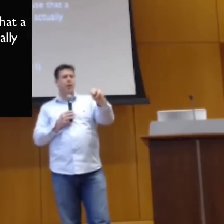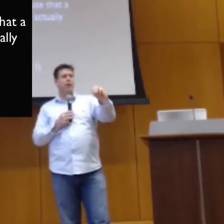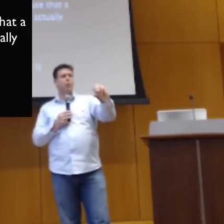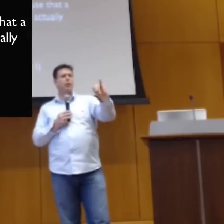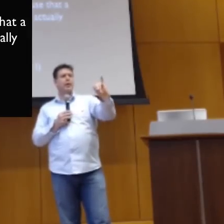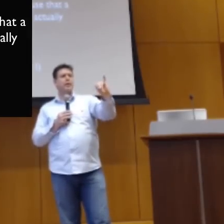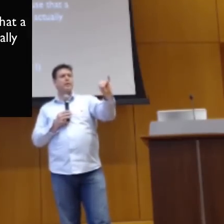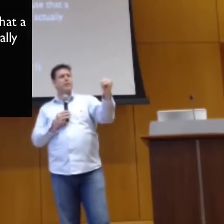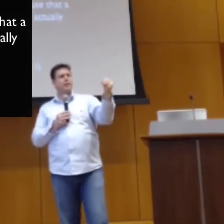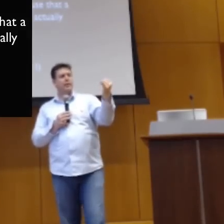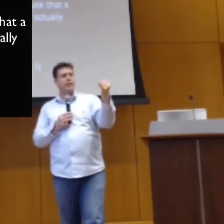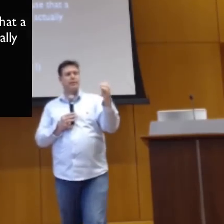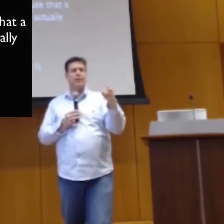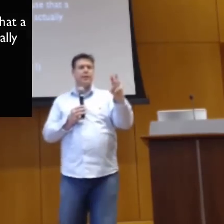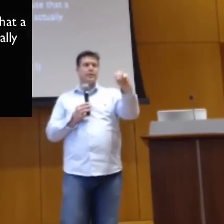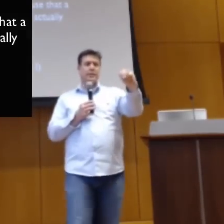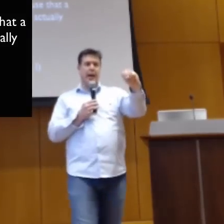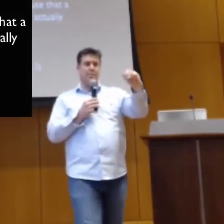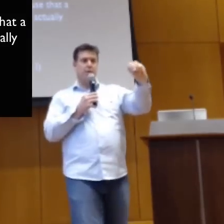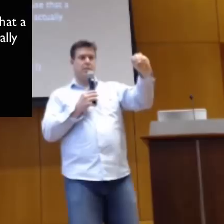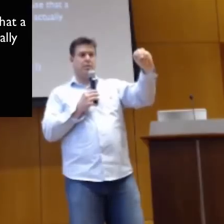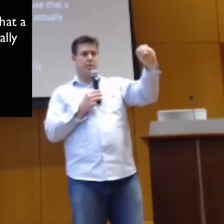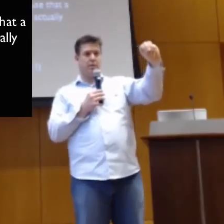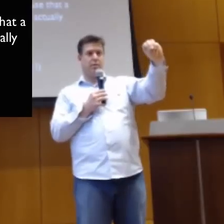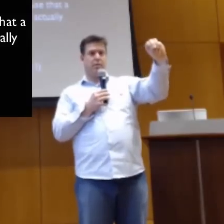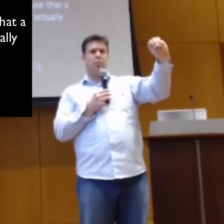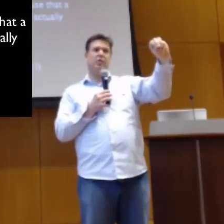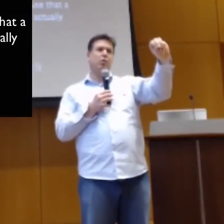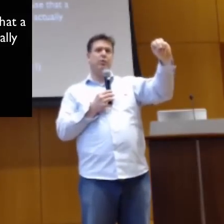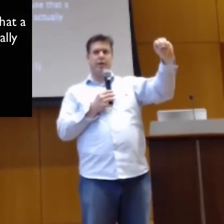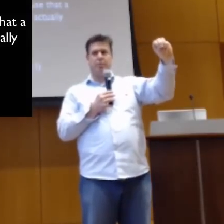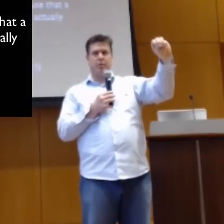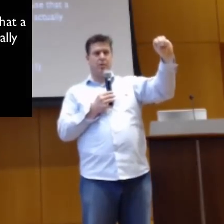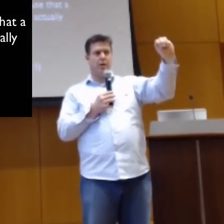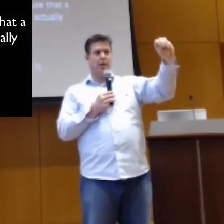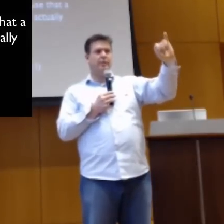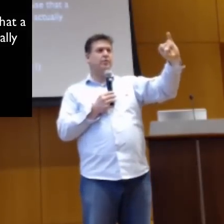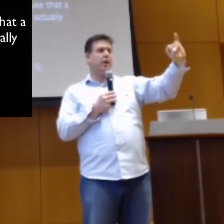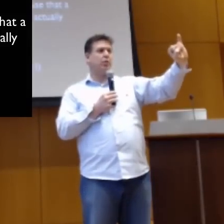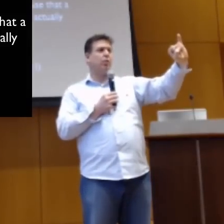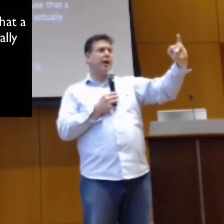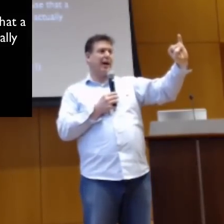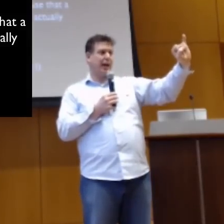one again in there. This is an M. Regular old M. And this is a regular old I.